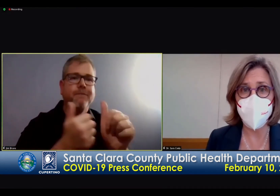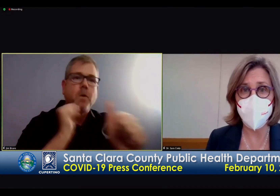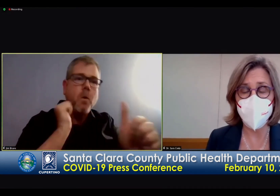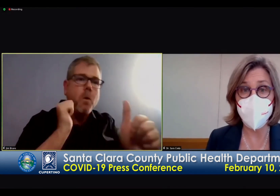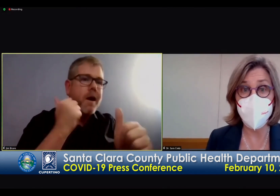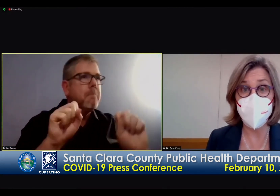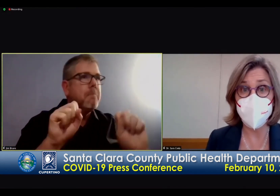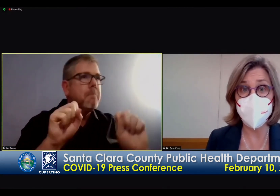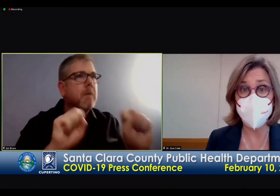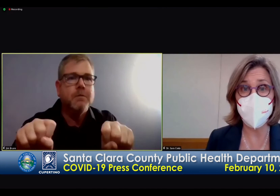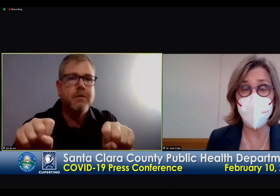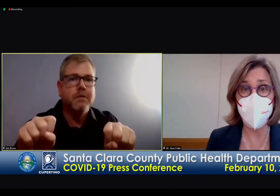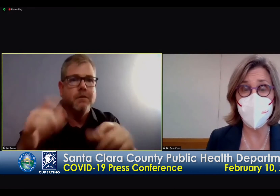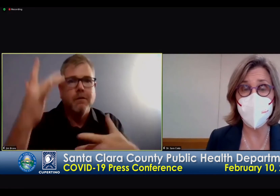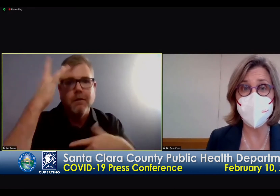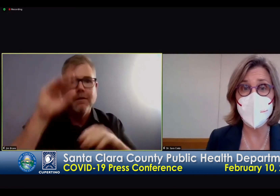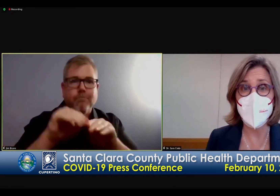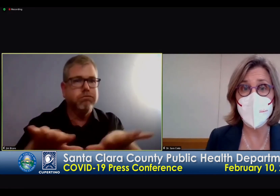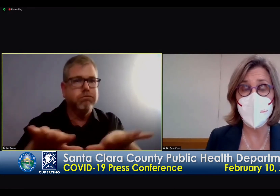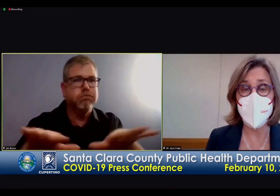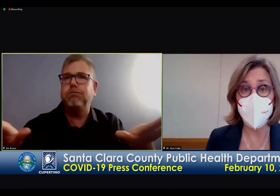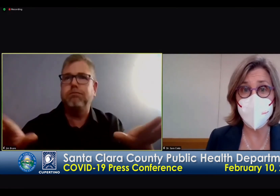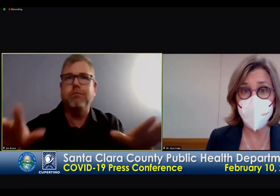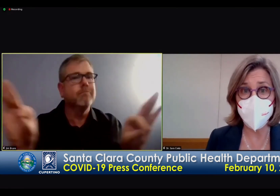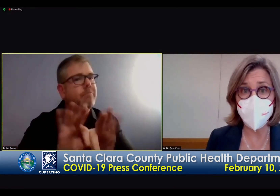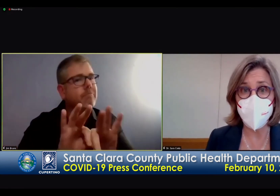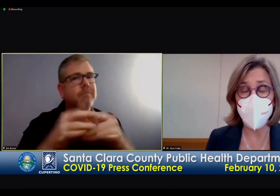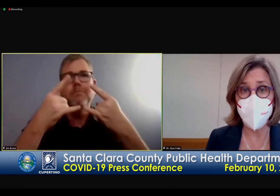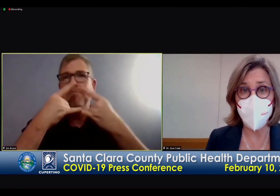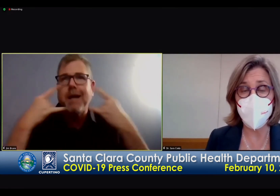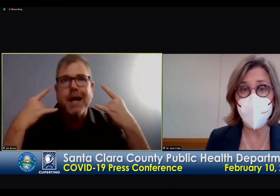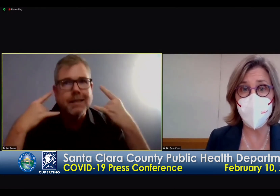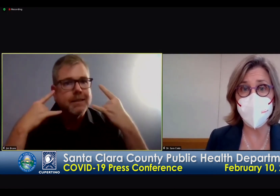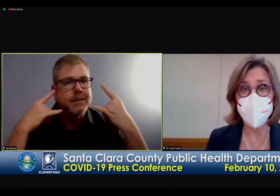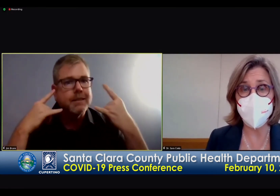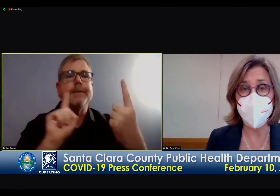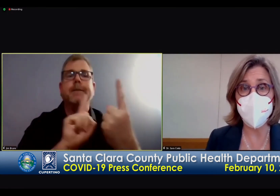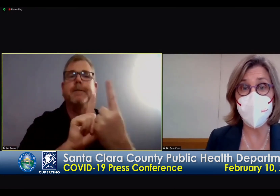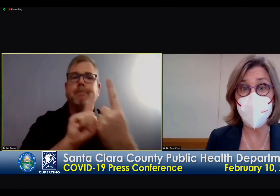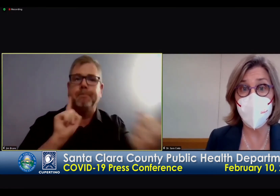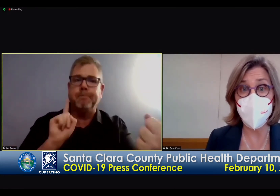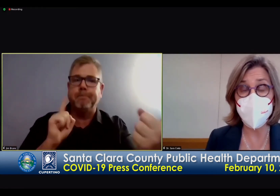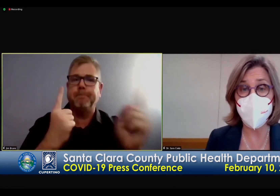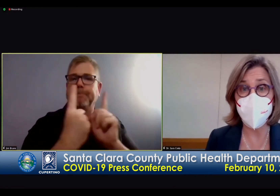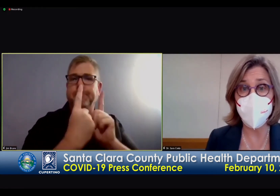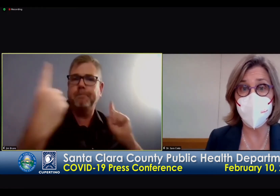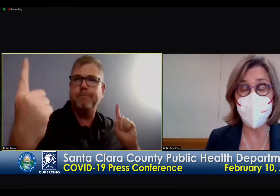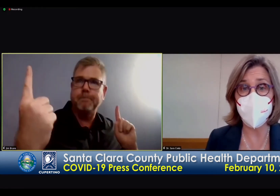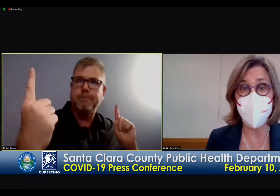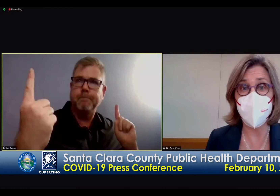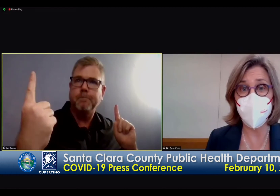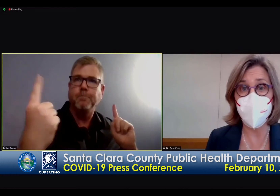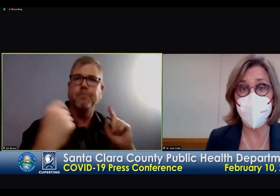and keeping our distance from others, and certainly, and very importantly, quarantining after travel to another